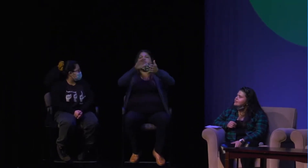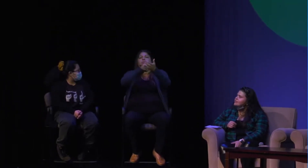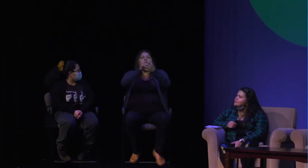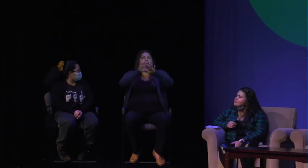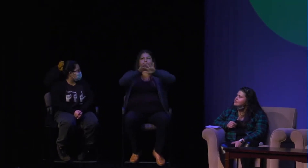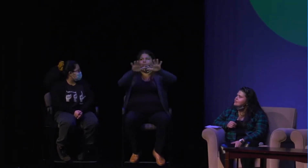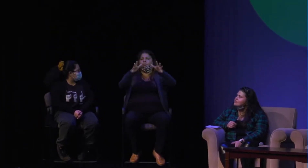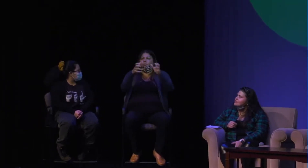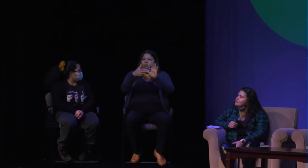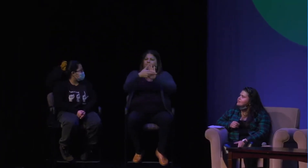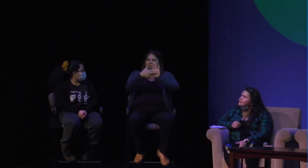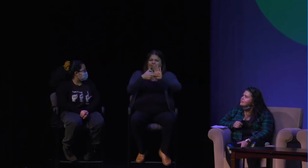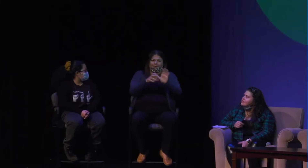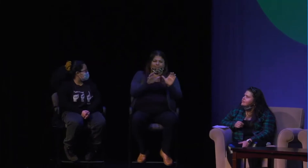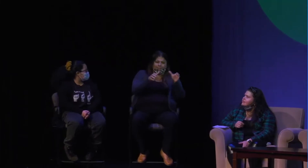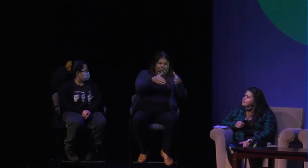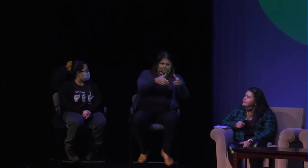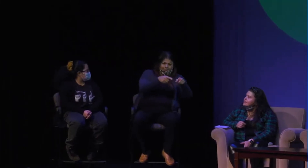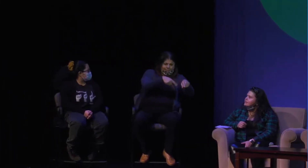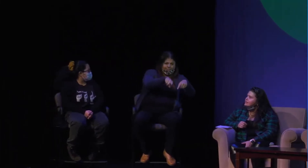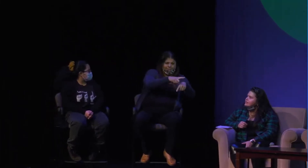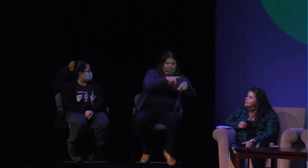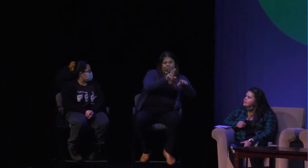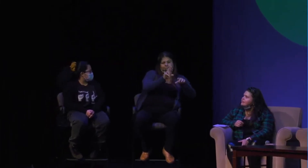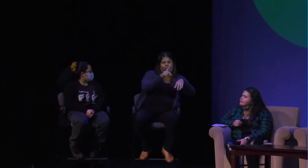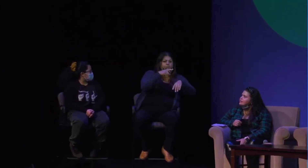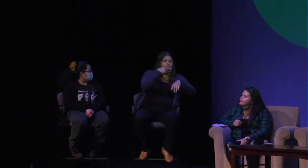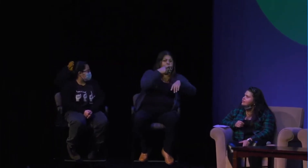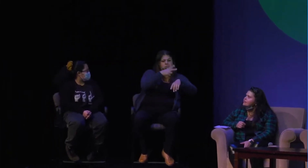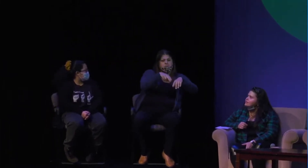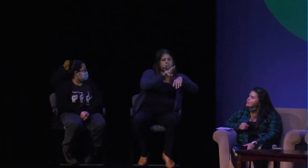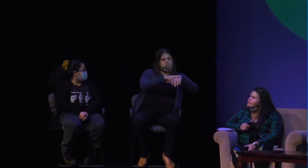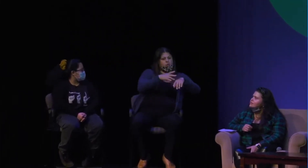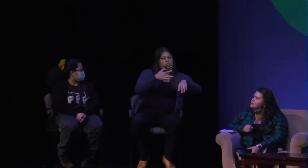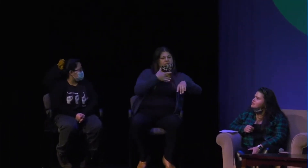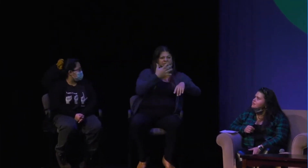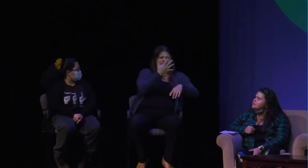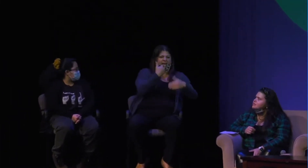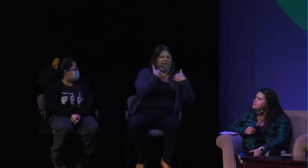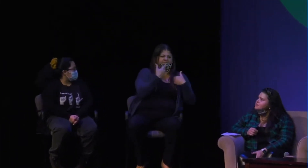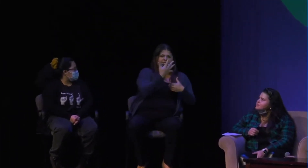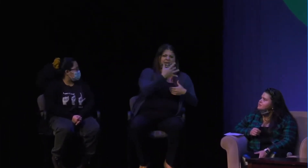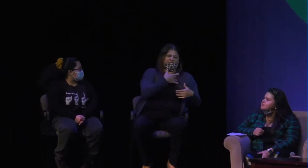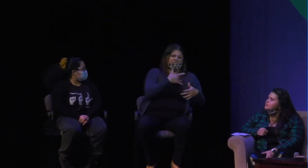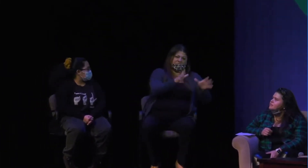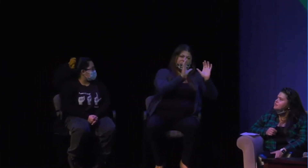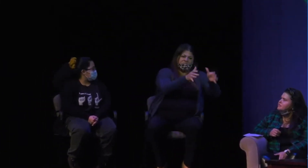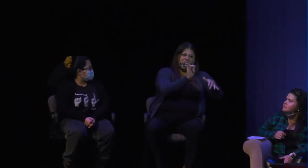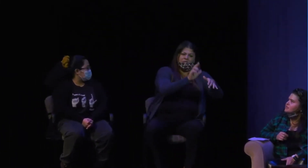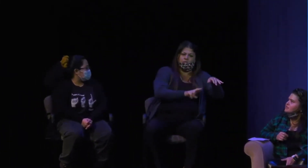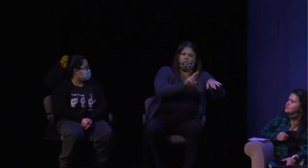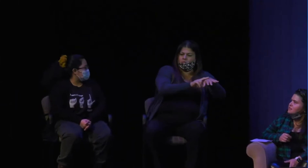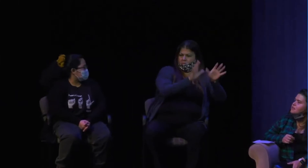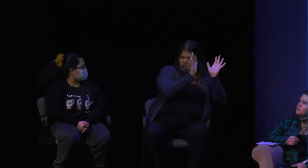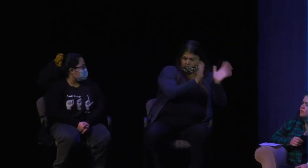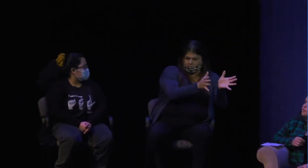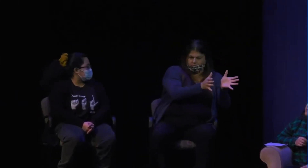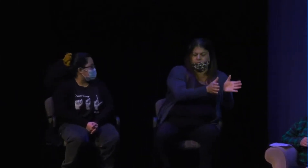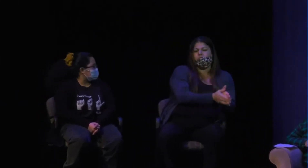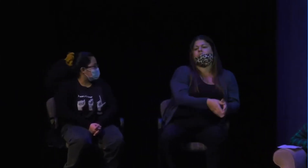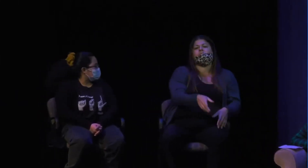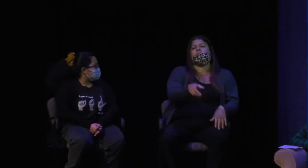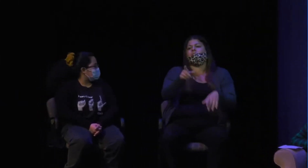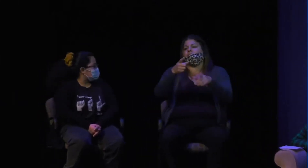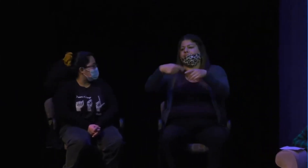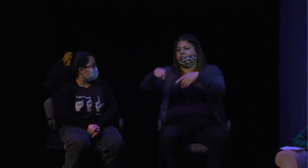when you think of whether it's a doctor or a lawyer or whatever, they think that, okay, you're a